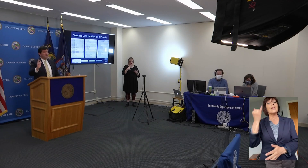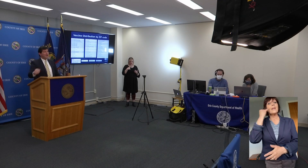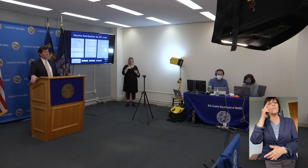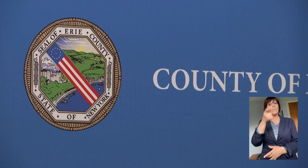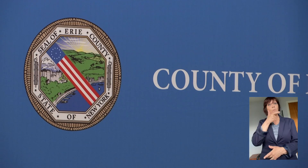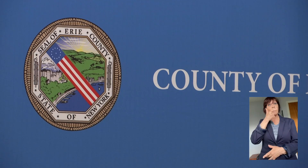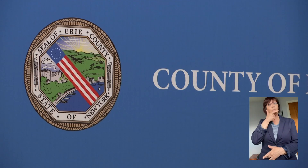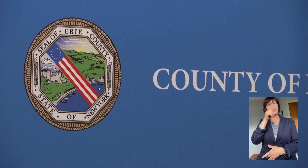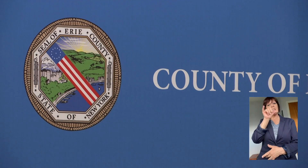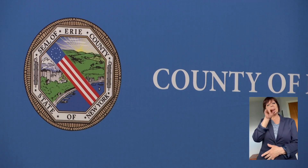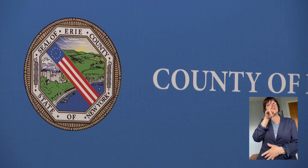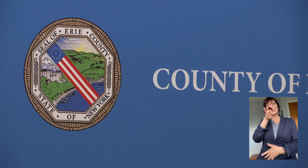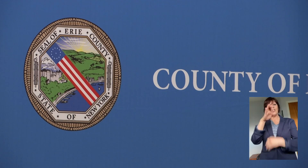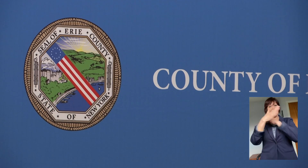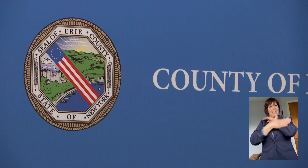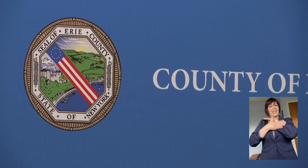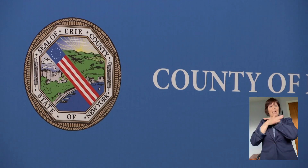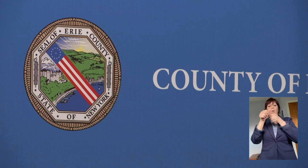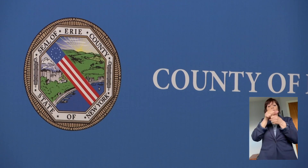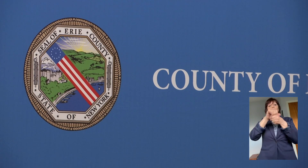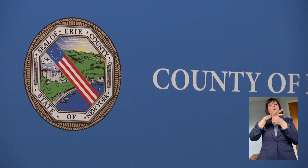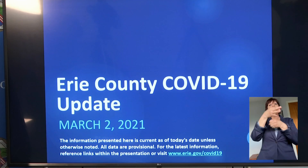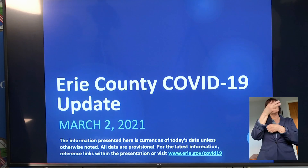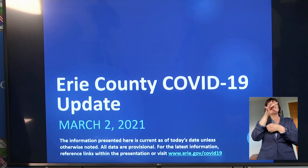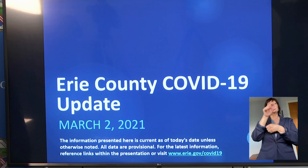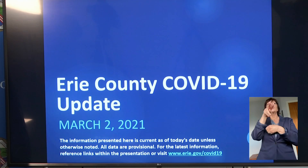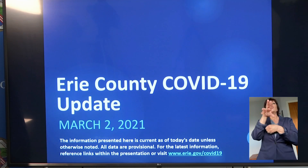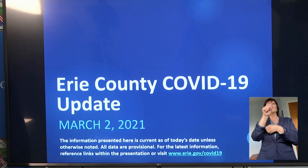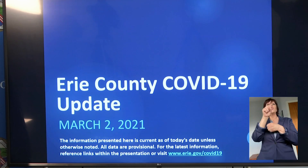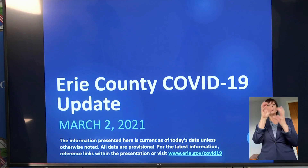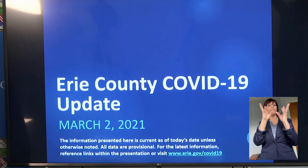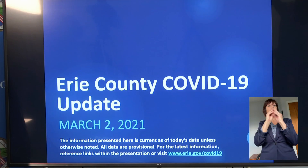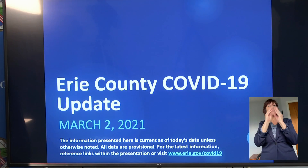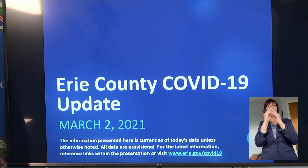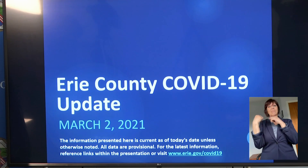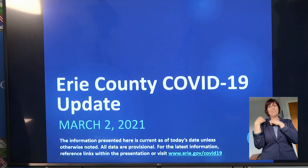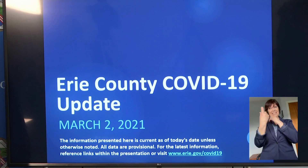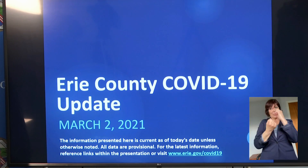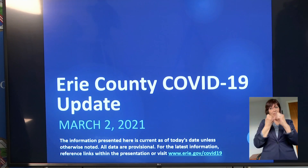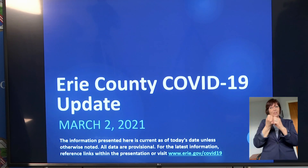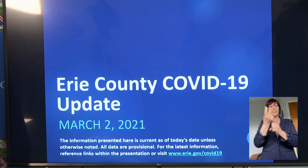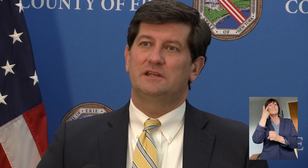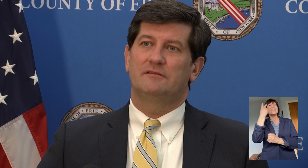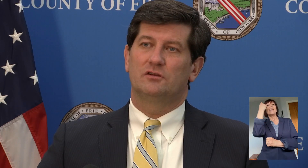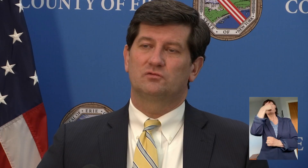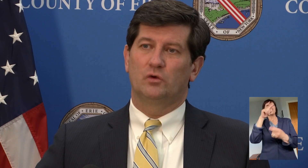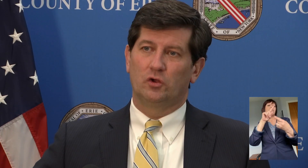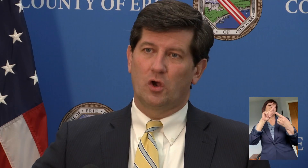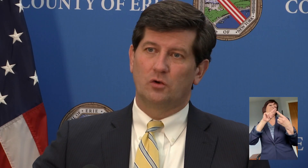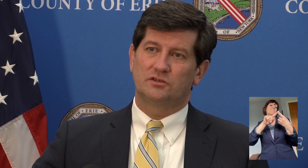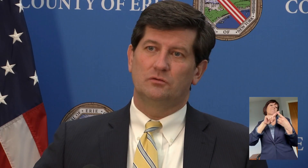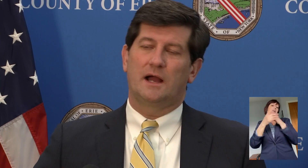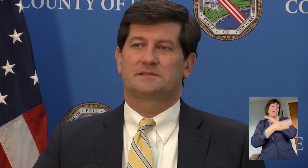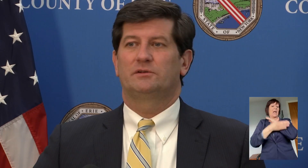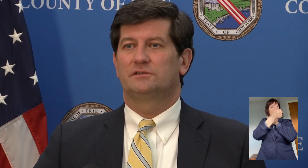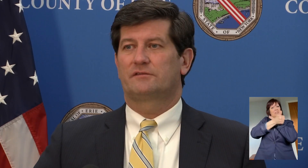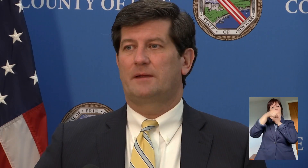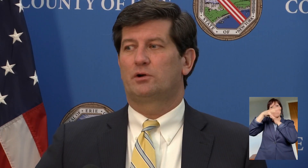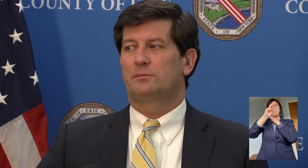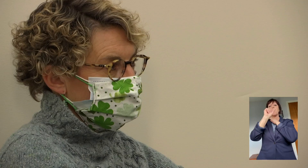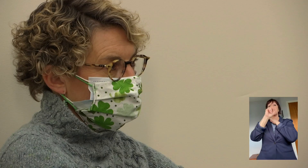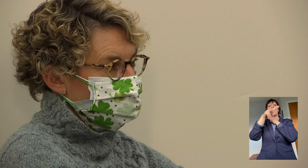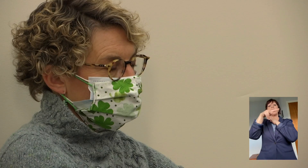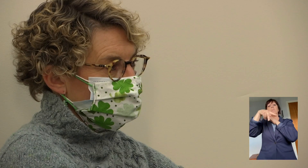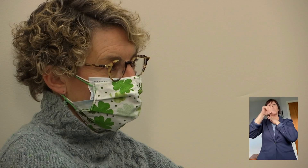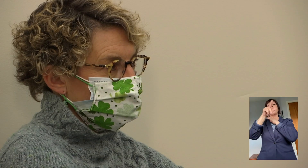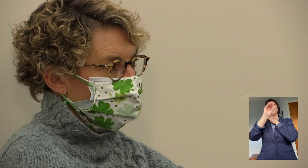If you've been tuning into the Erie County COVID-19 press briefings in the last year, you've seen familiar faces like County Executive Mark